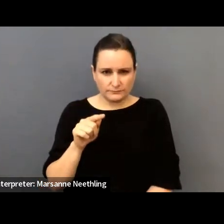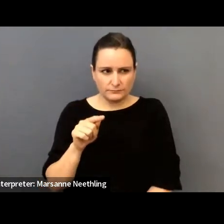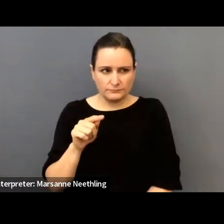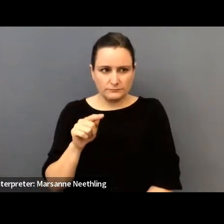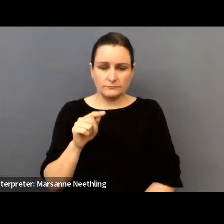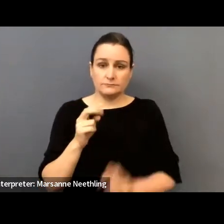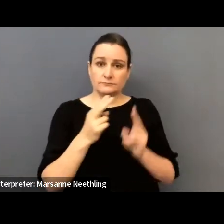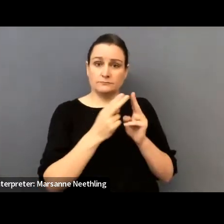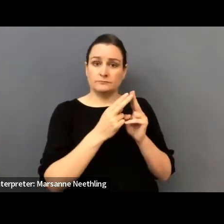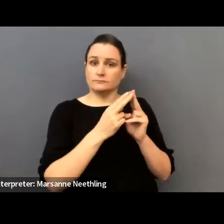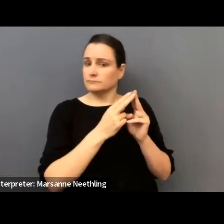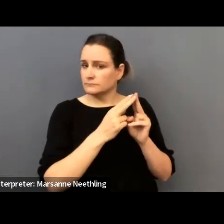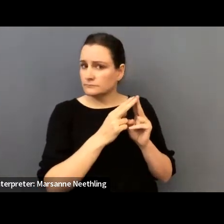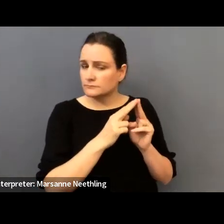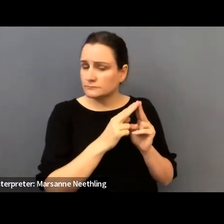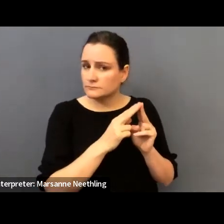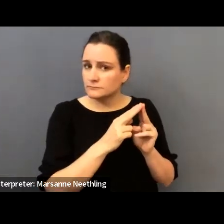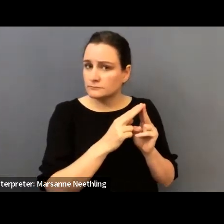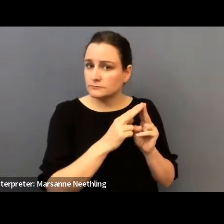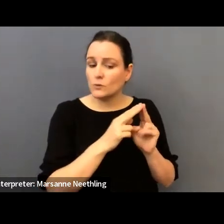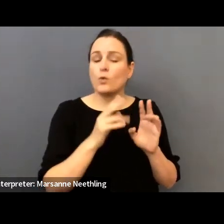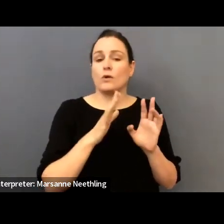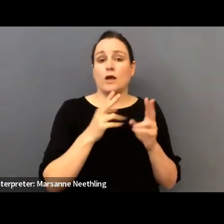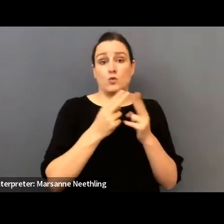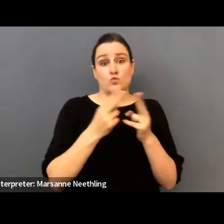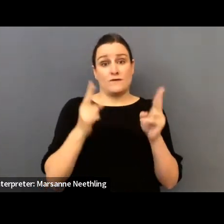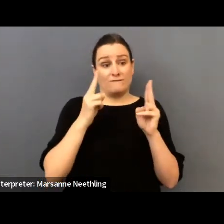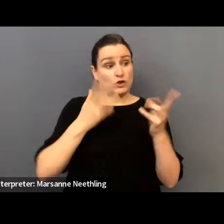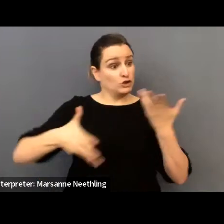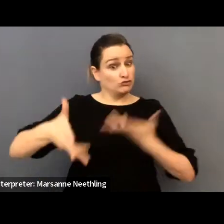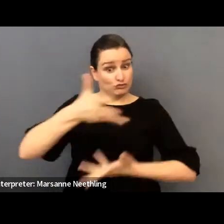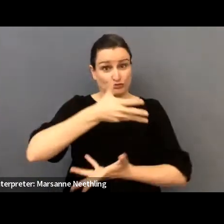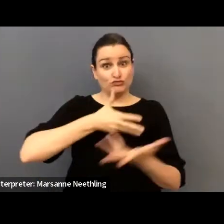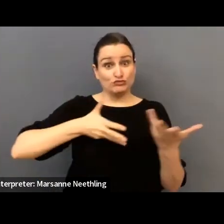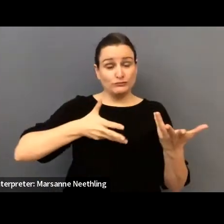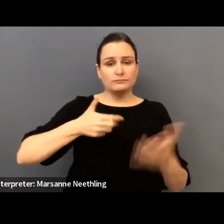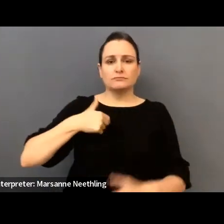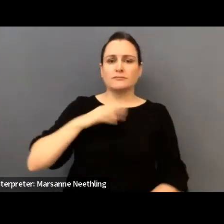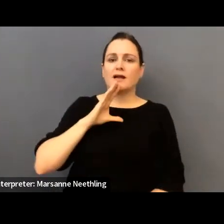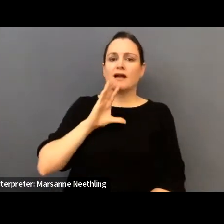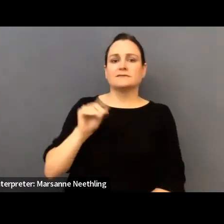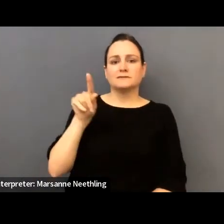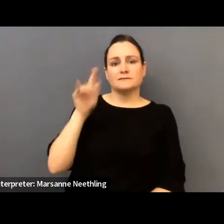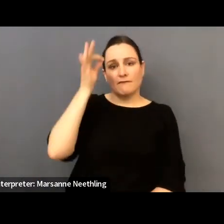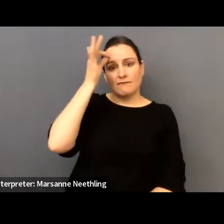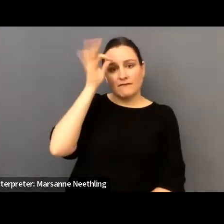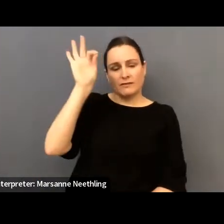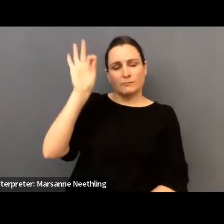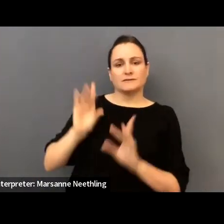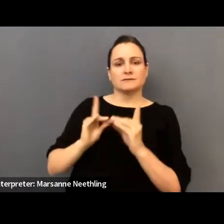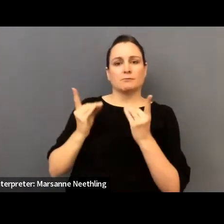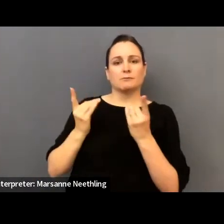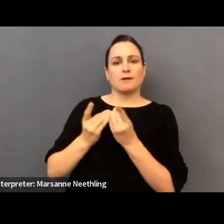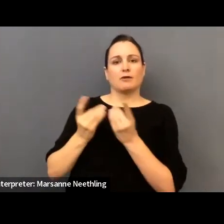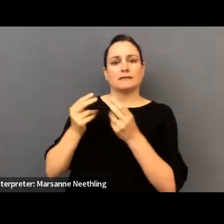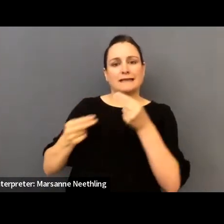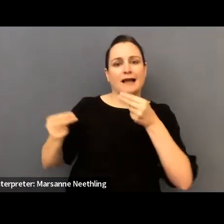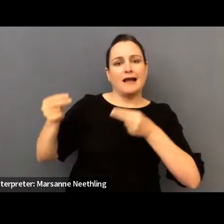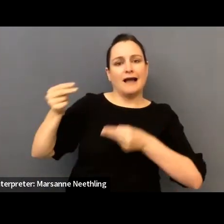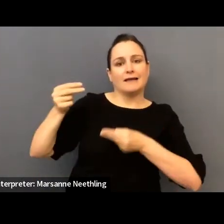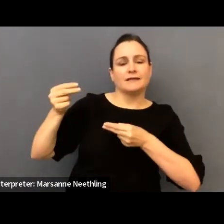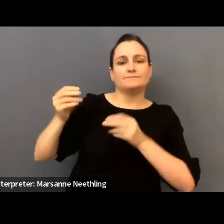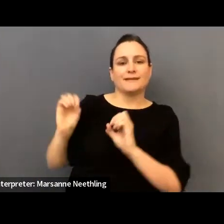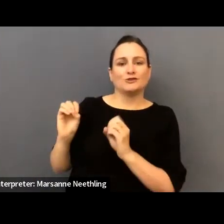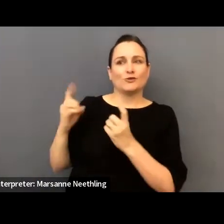this Indaba, because to me, I think that it is important for them to